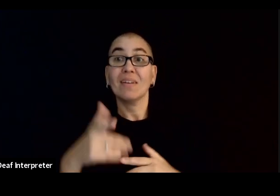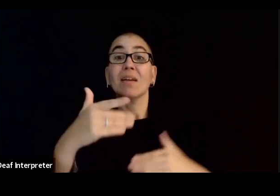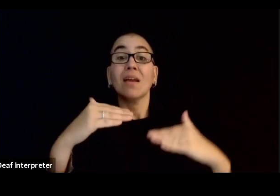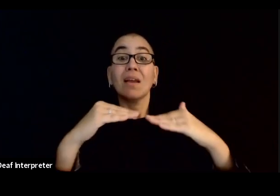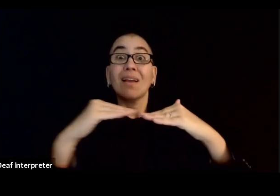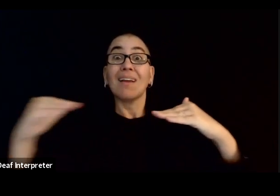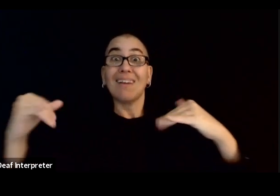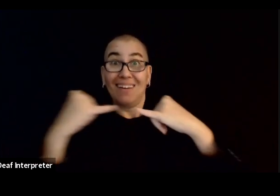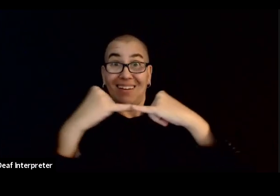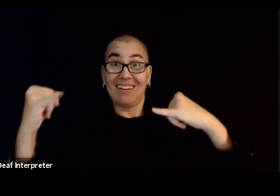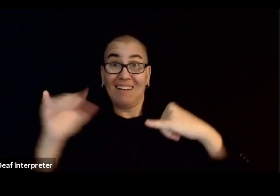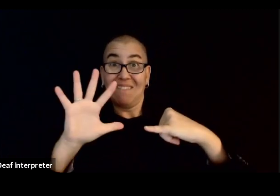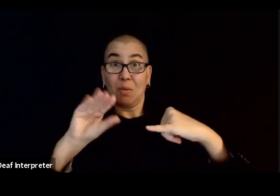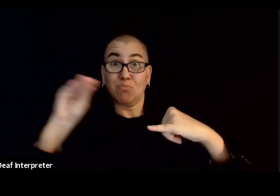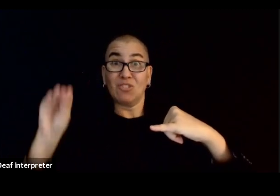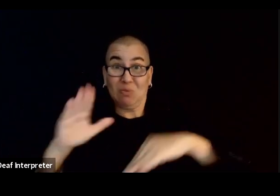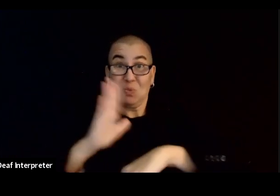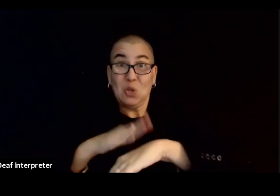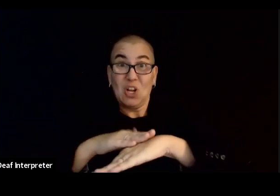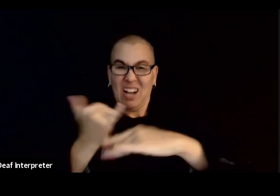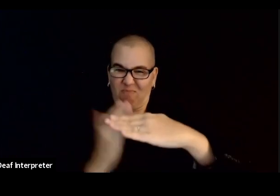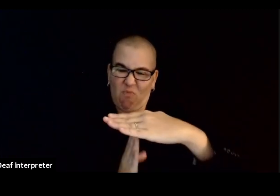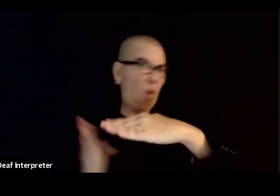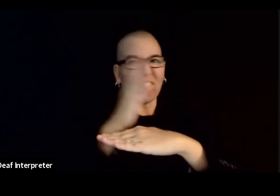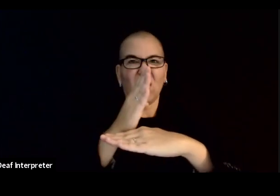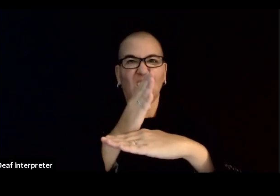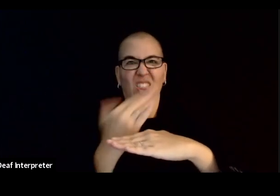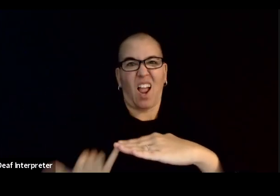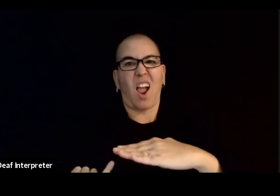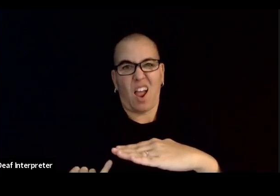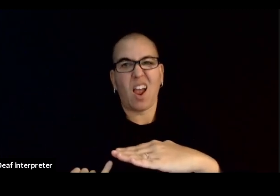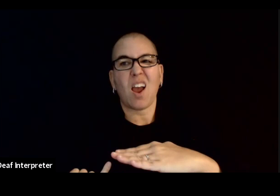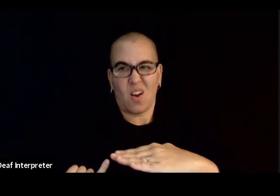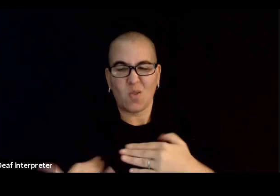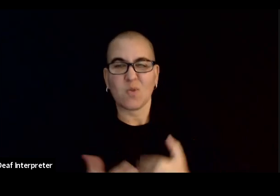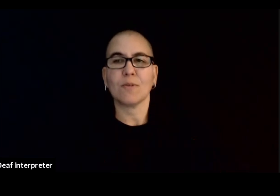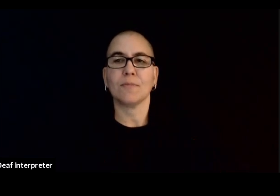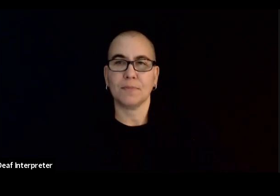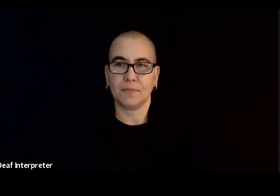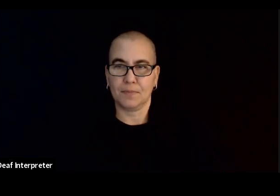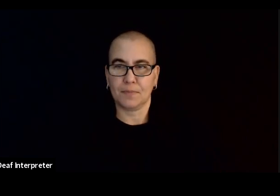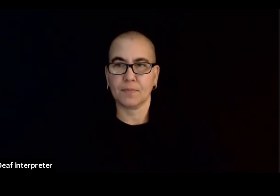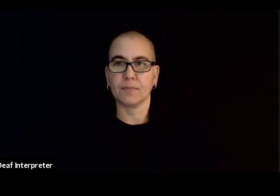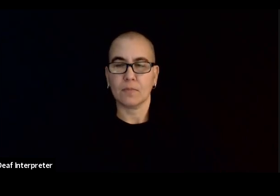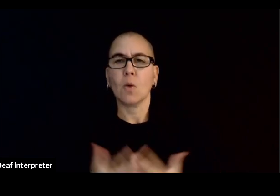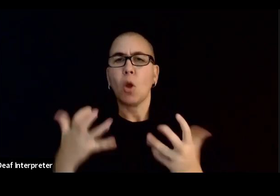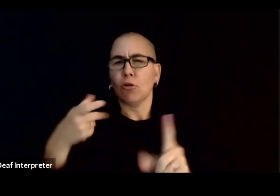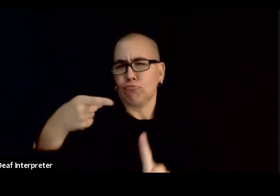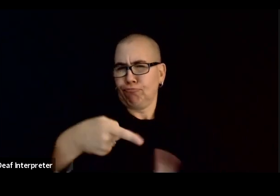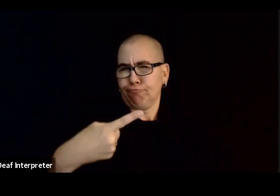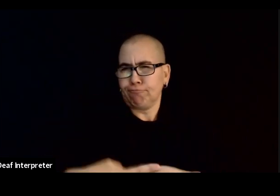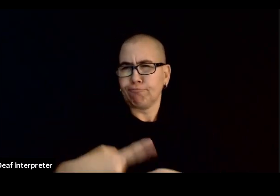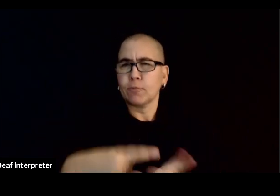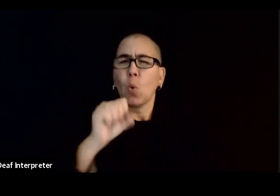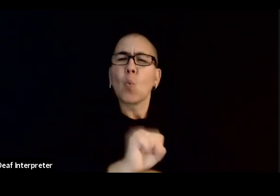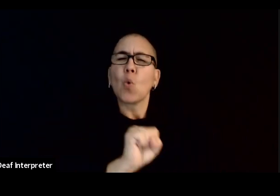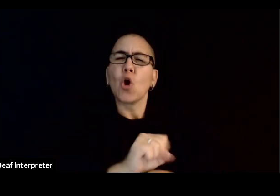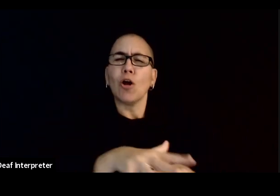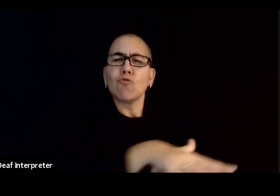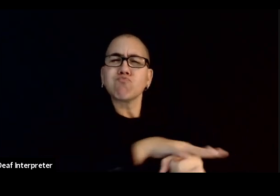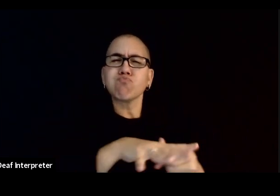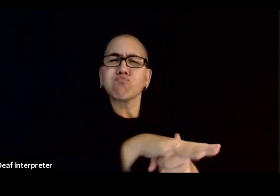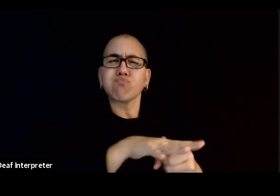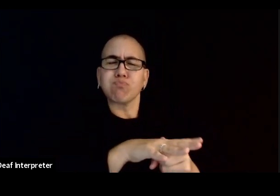talk a little bit about some of the workplace and social outbreaks that we're seeing. We're seeing more and more clusters of cases and